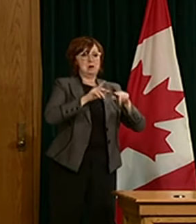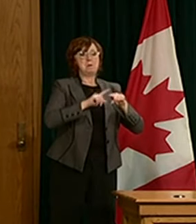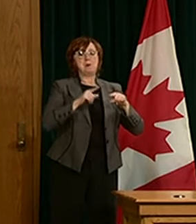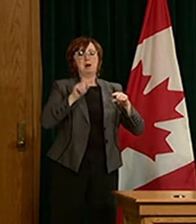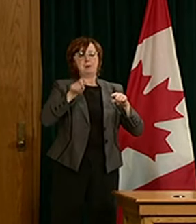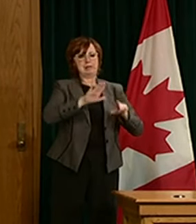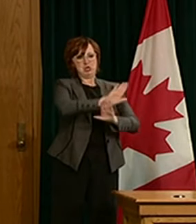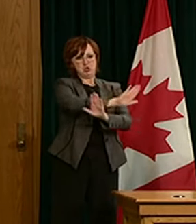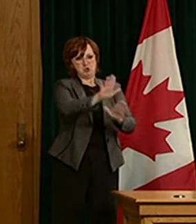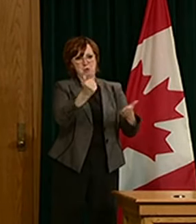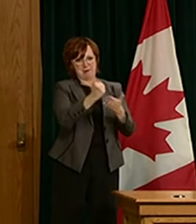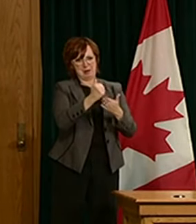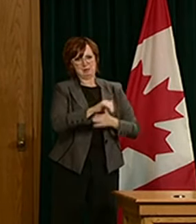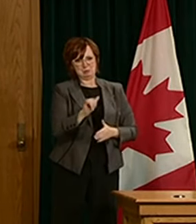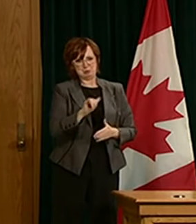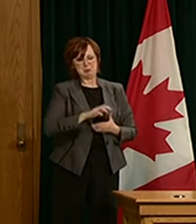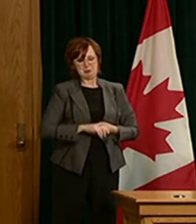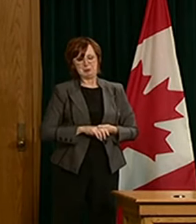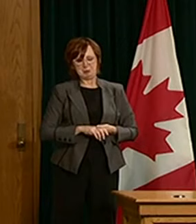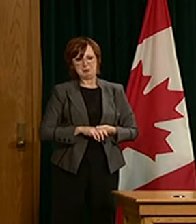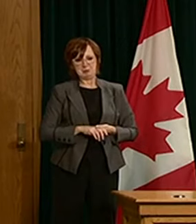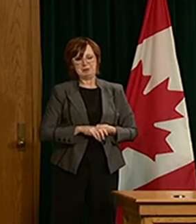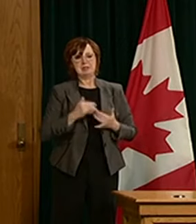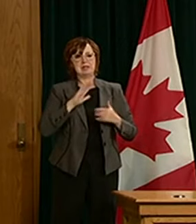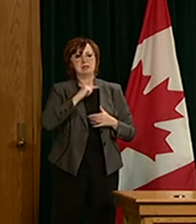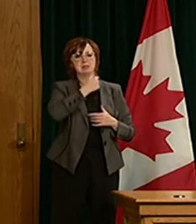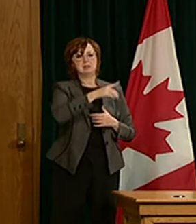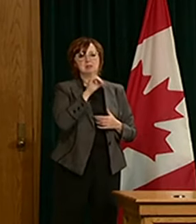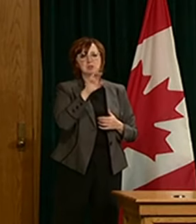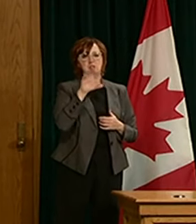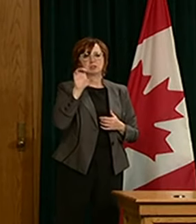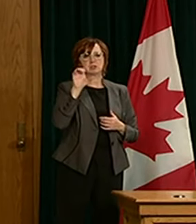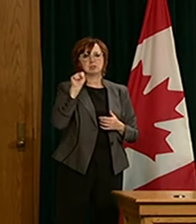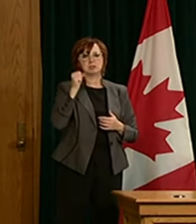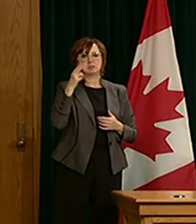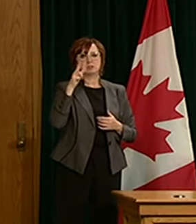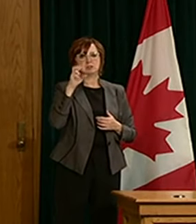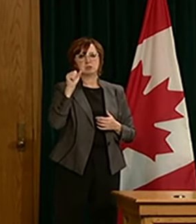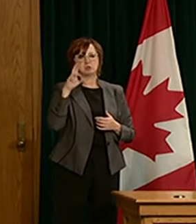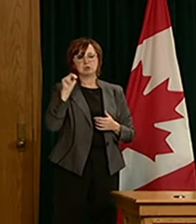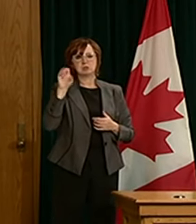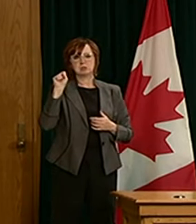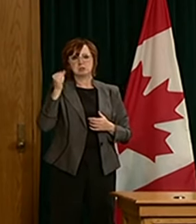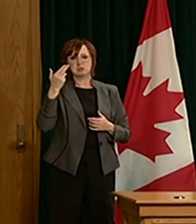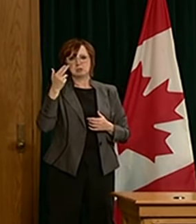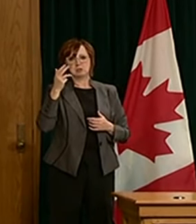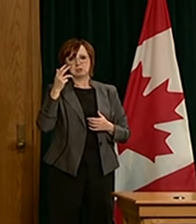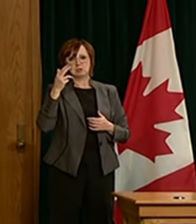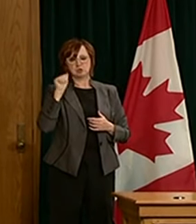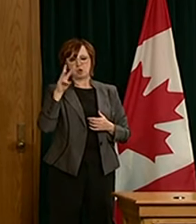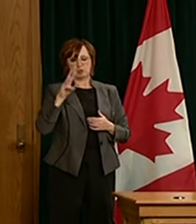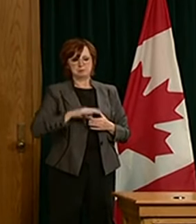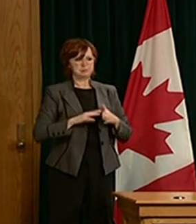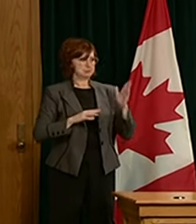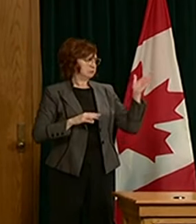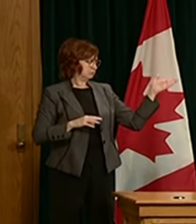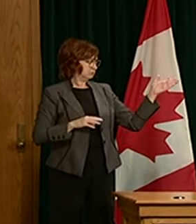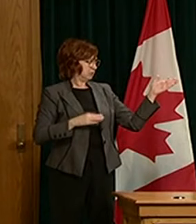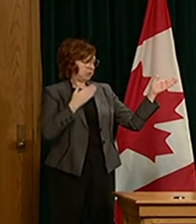challenge. I'm going to turn it over to Dr. Susan Shaw, our Chief Medical Officer, for comment. Thank you,